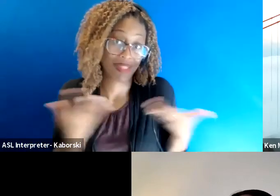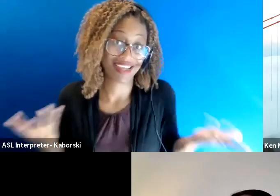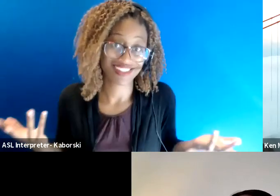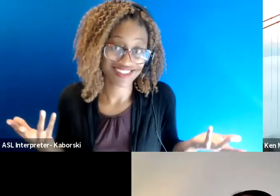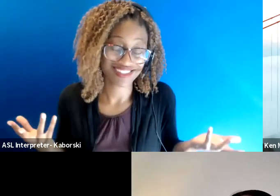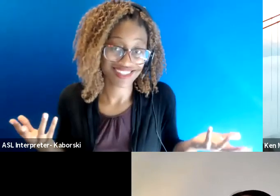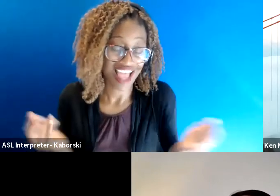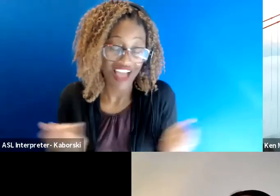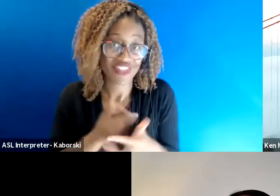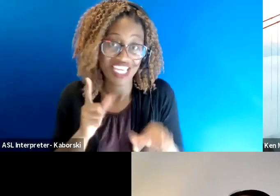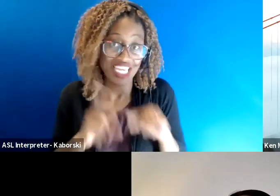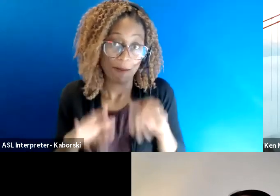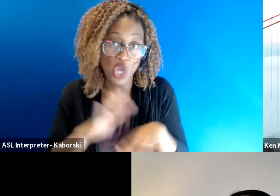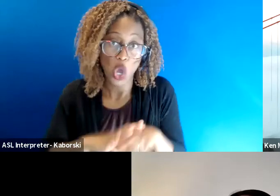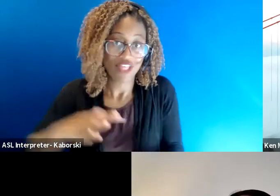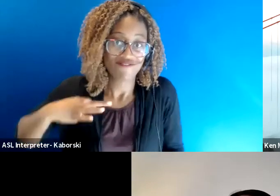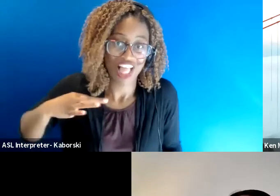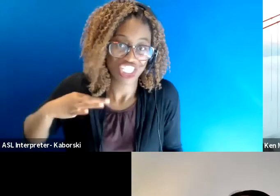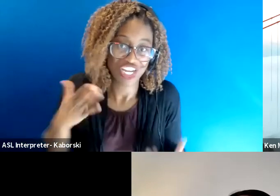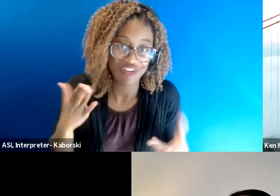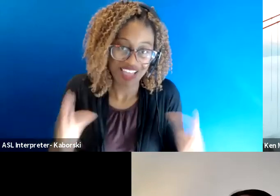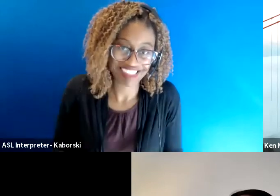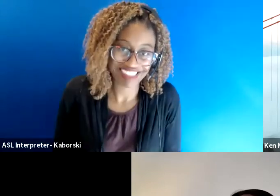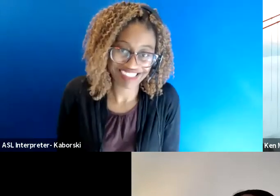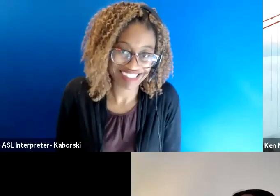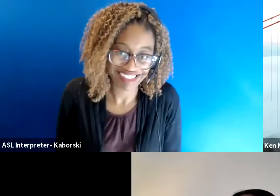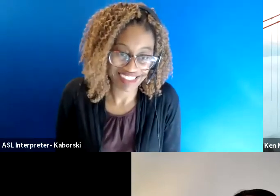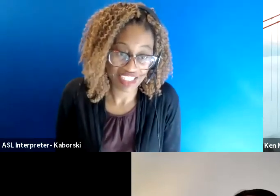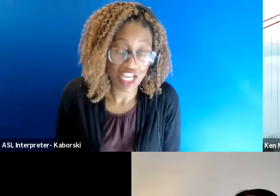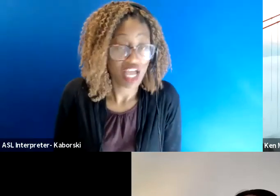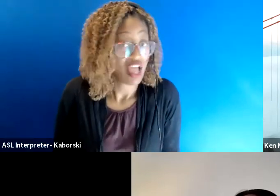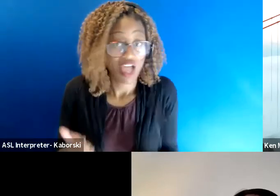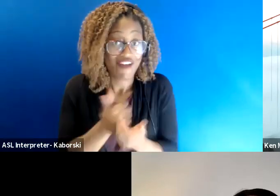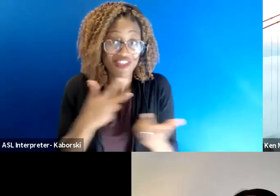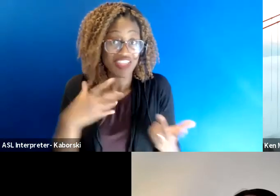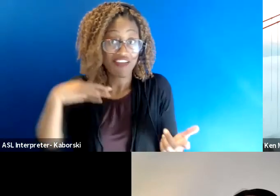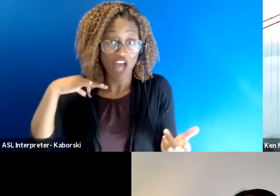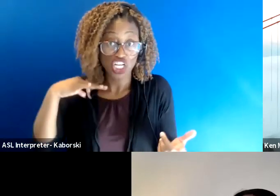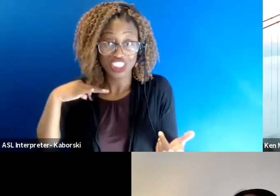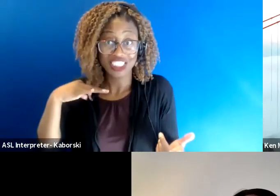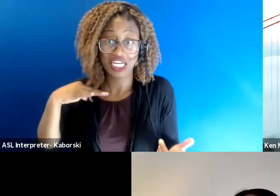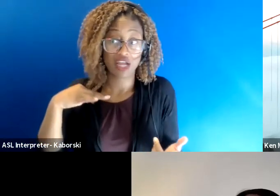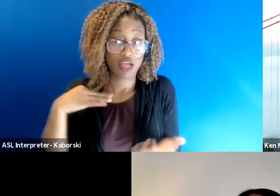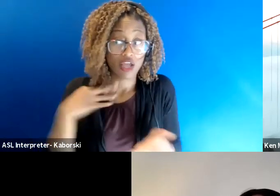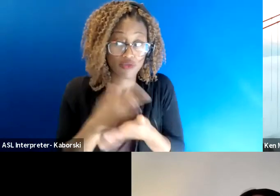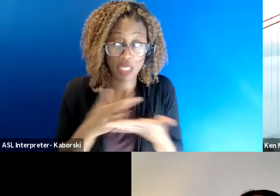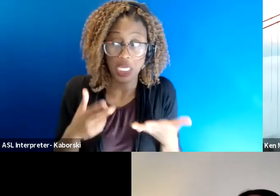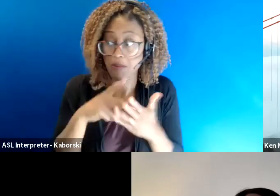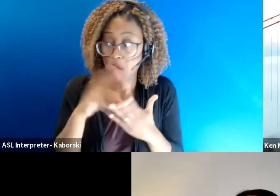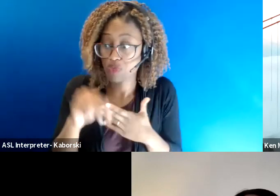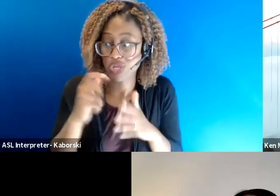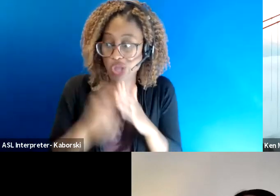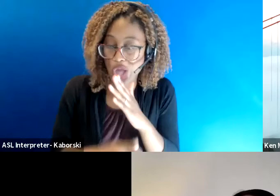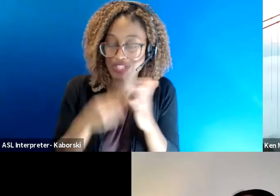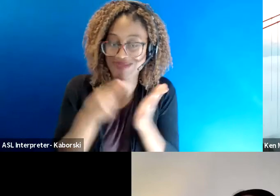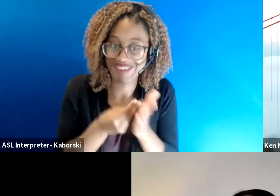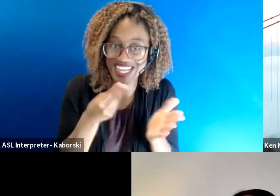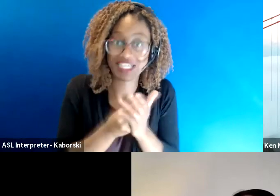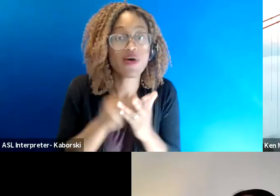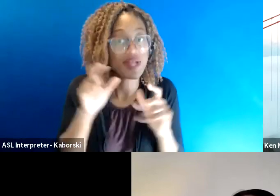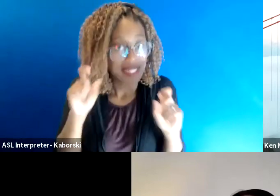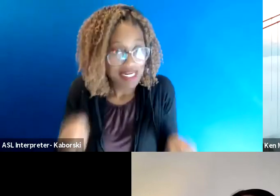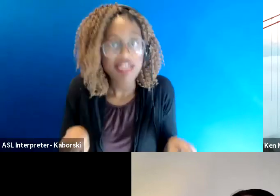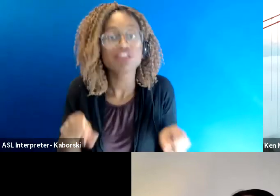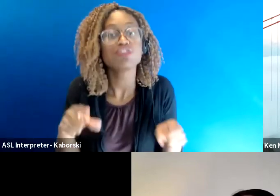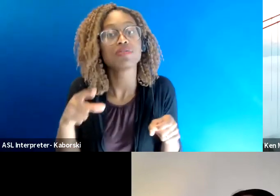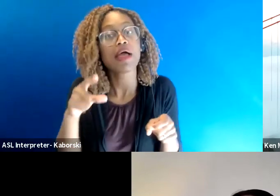everything can't be on a voluntary basis. Things, programs, resources cost money. And